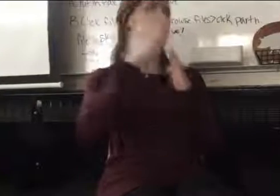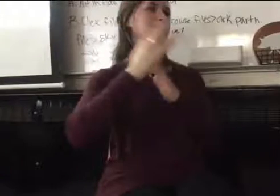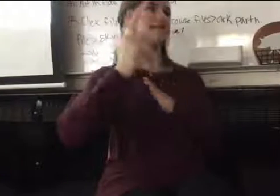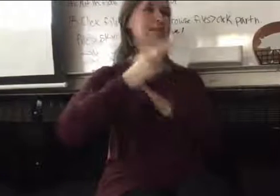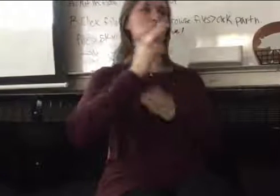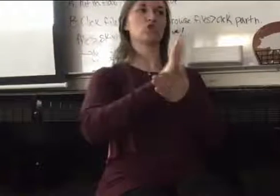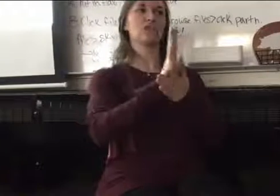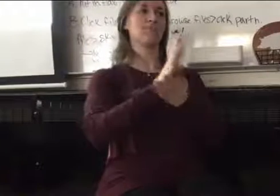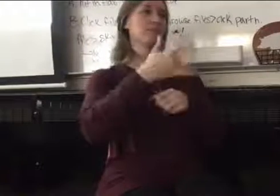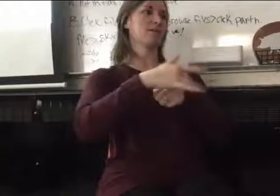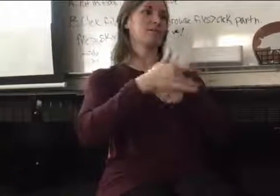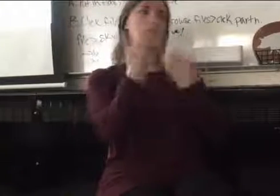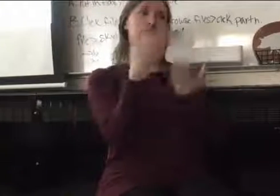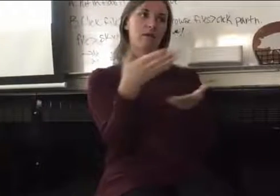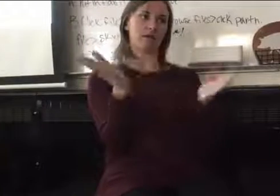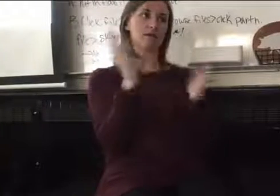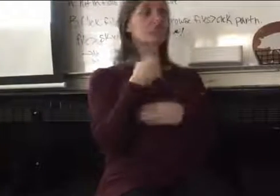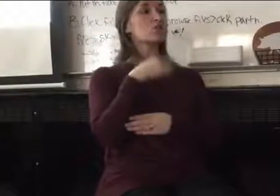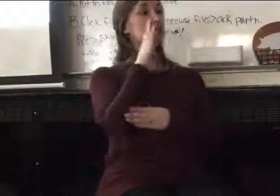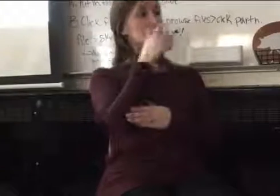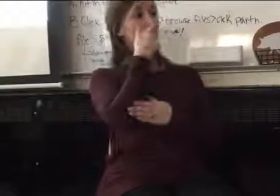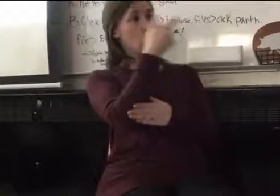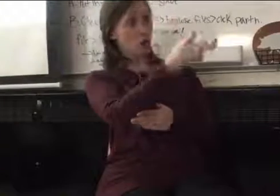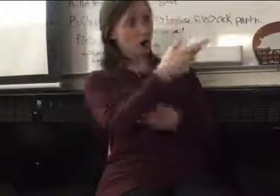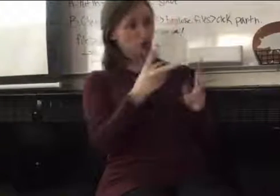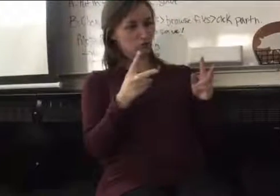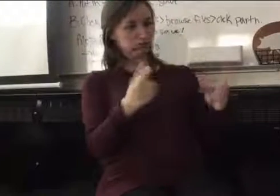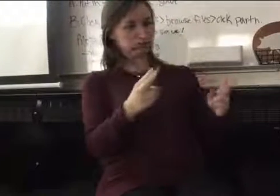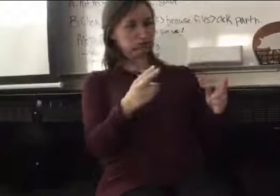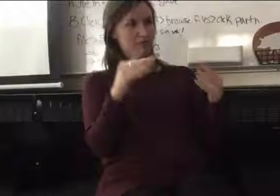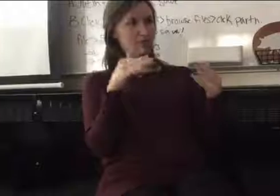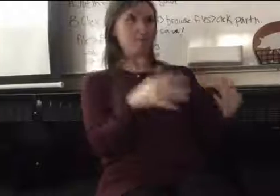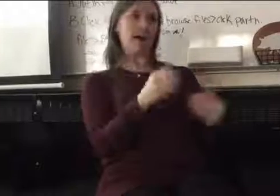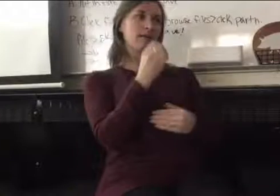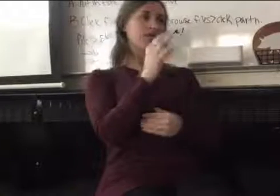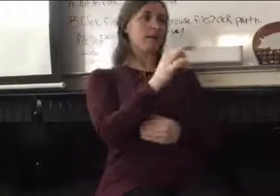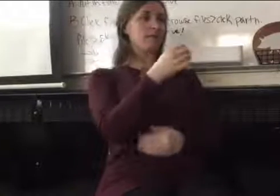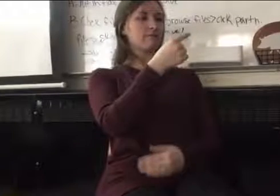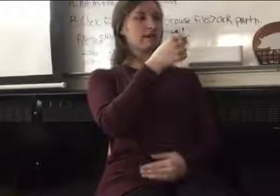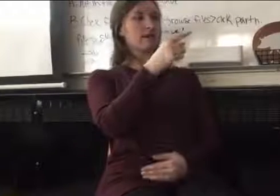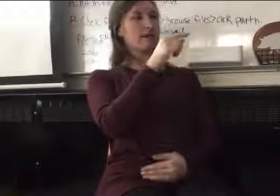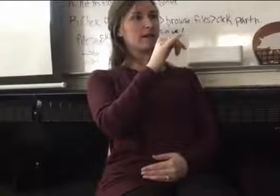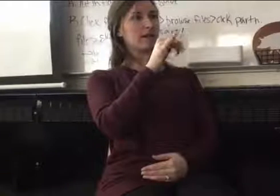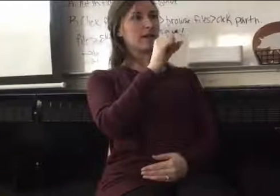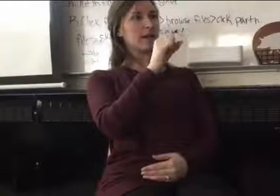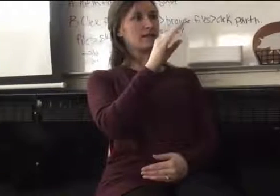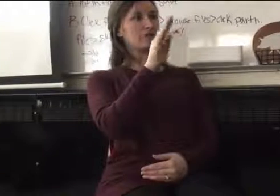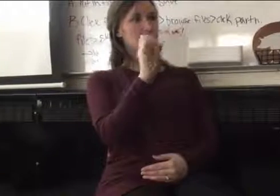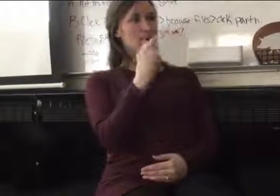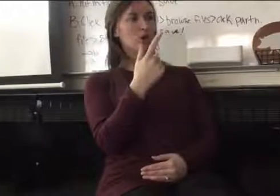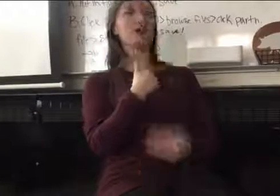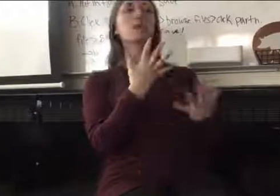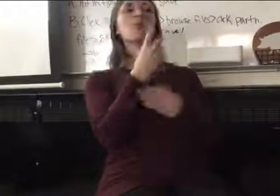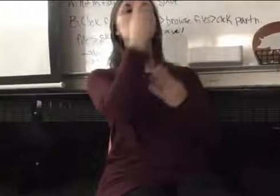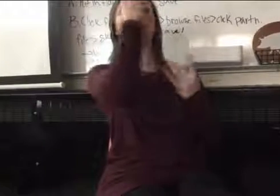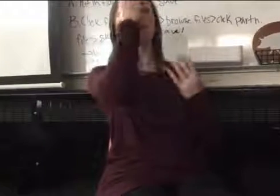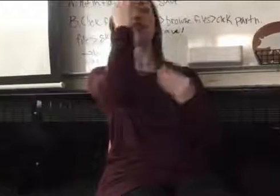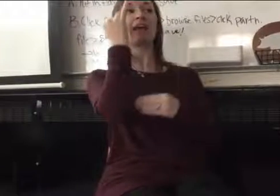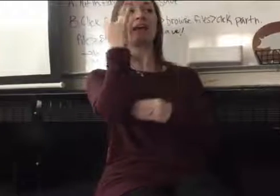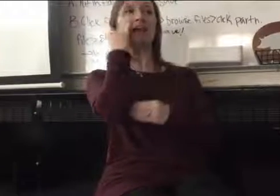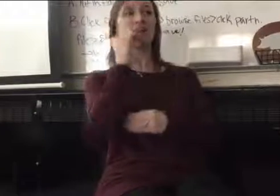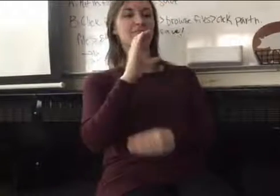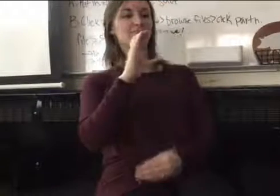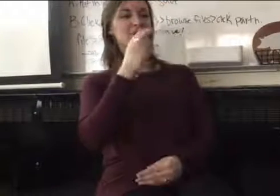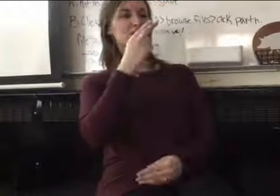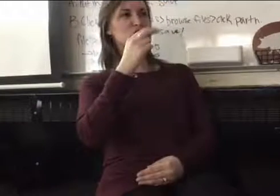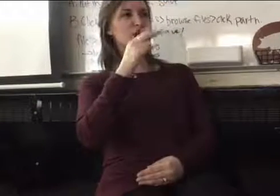have out there. So we're going to watch this Battle of Gettysburg, and I want you to think, how successful was Colonel